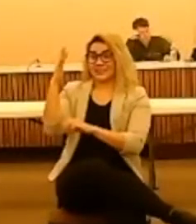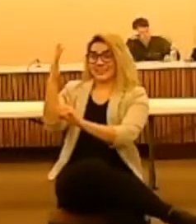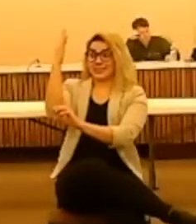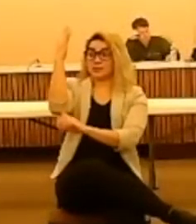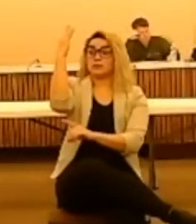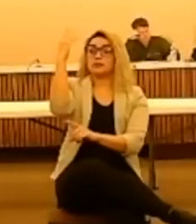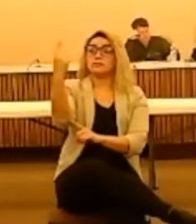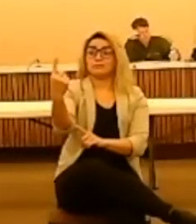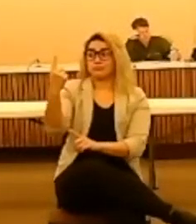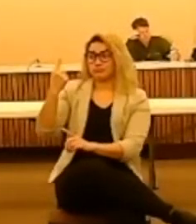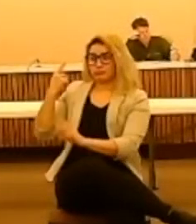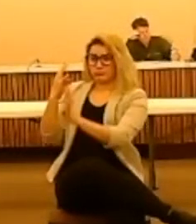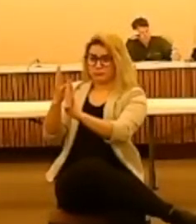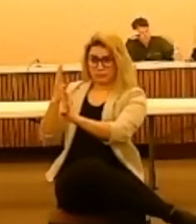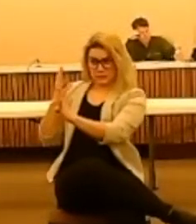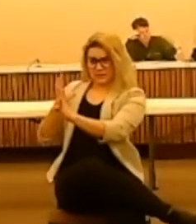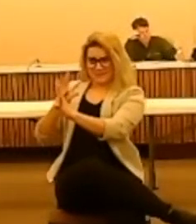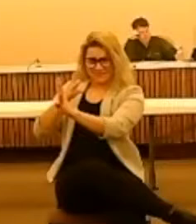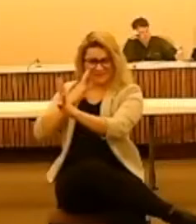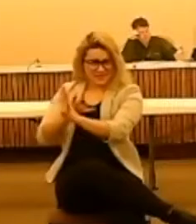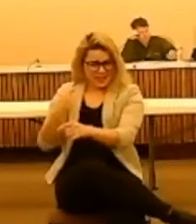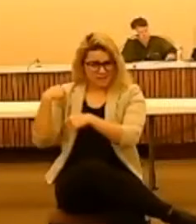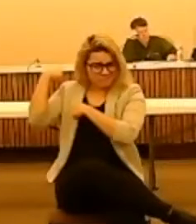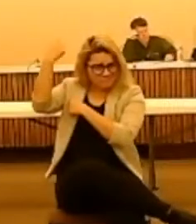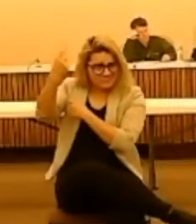it's been there forever, a locust tree.